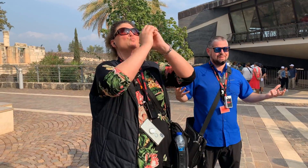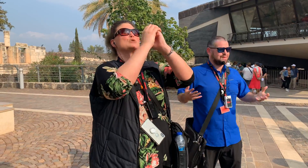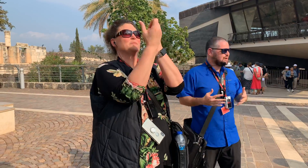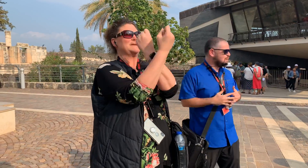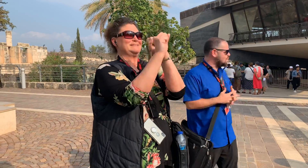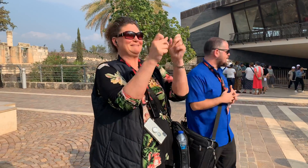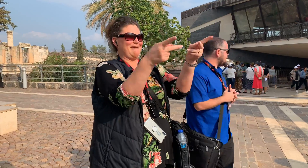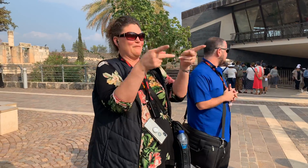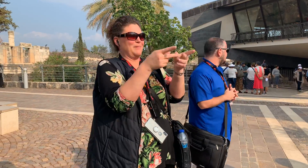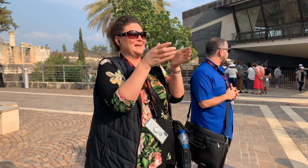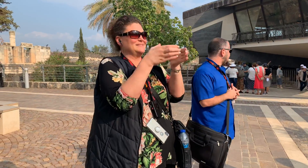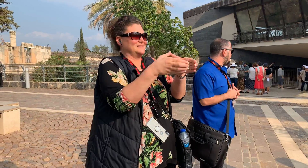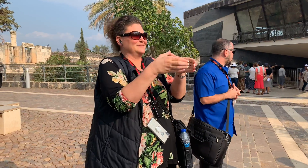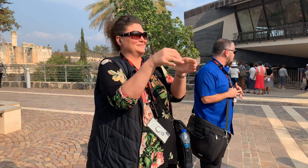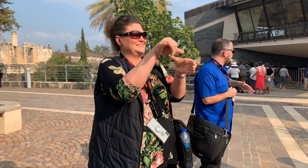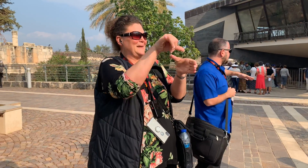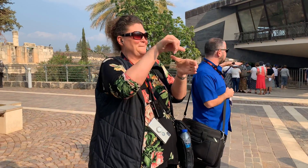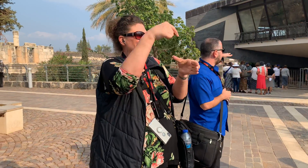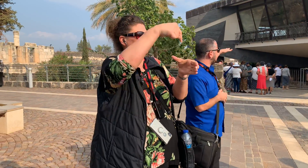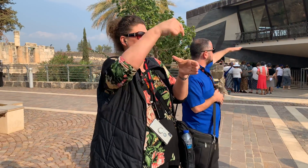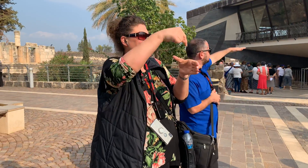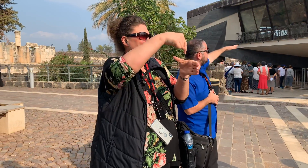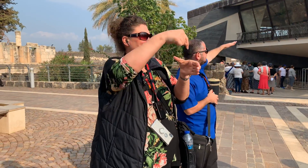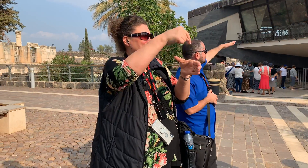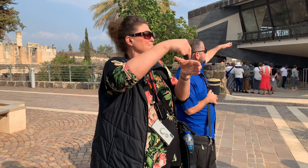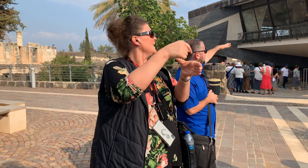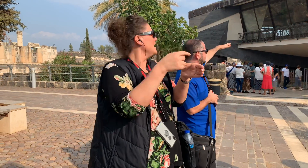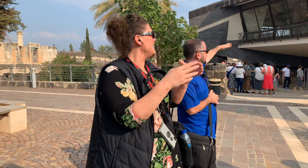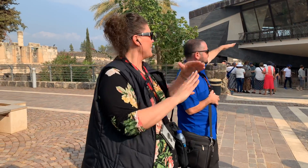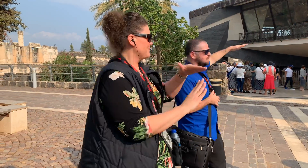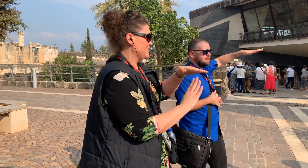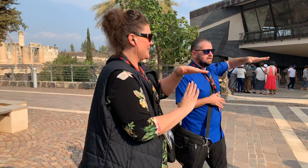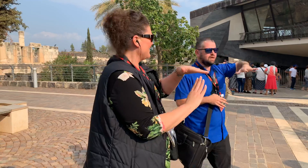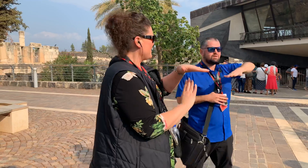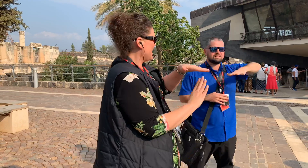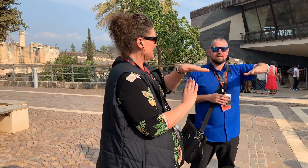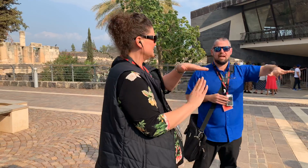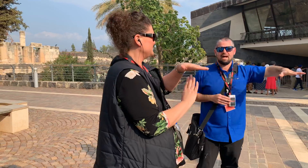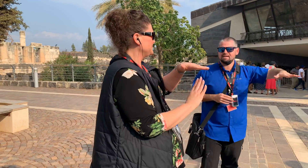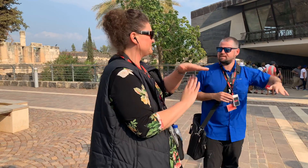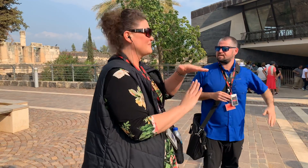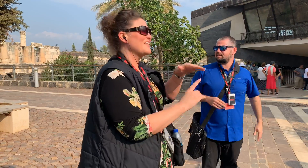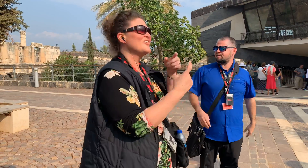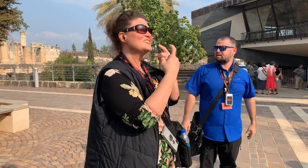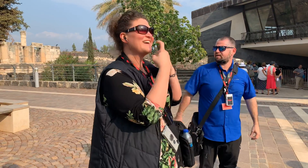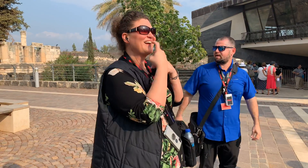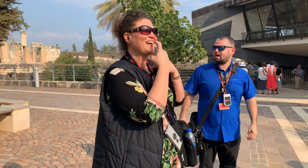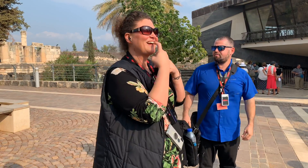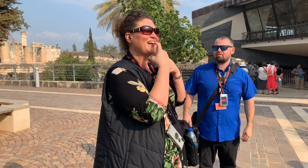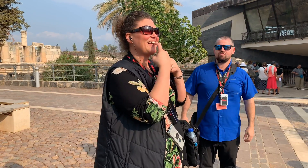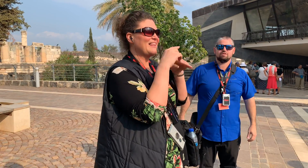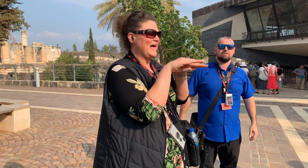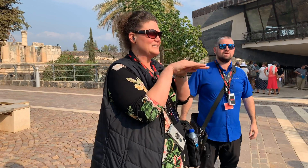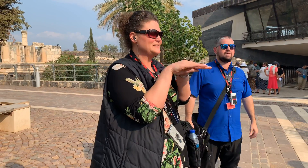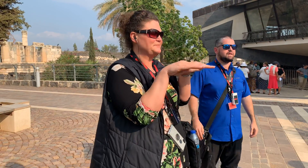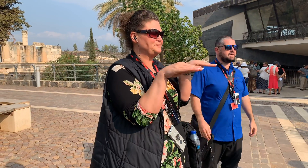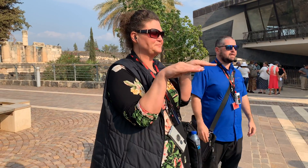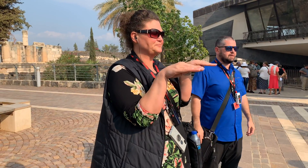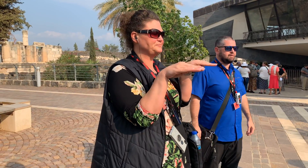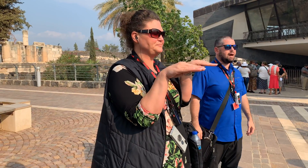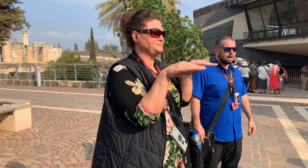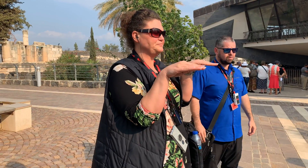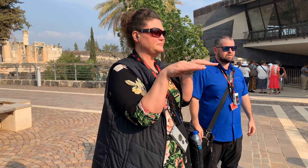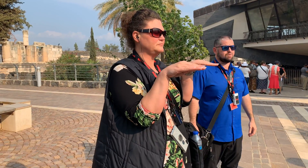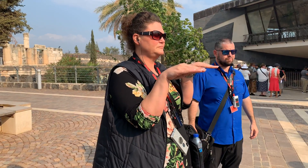worshippers. Okay? Now, in the base of this building, there is a glass that covers